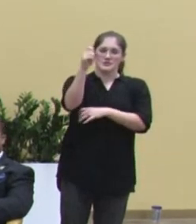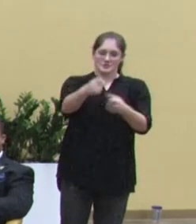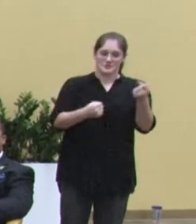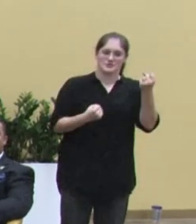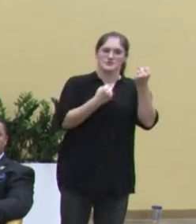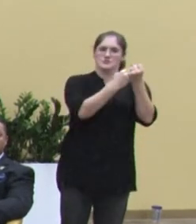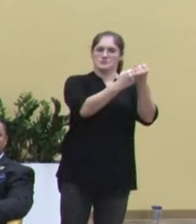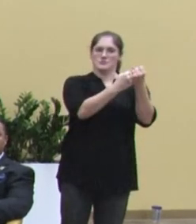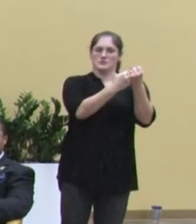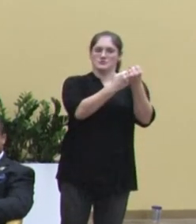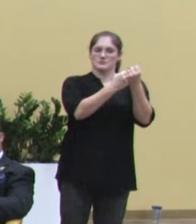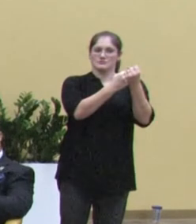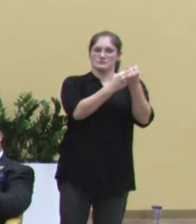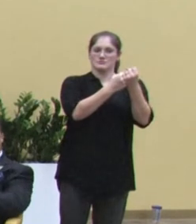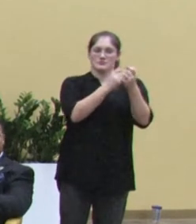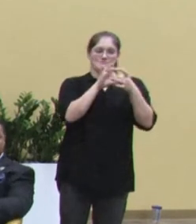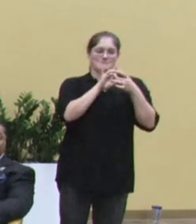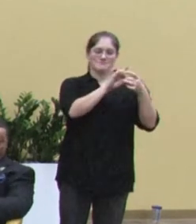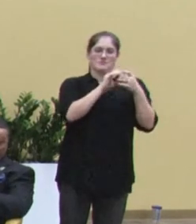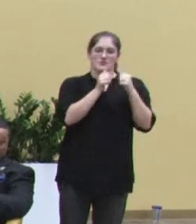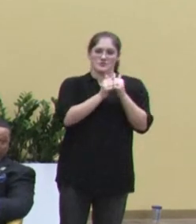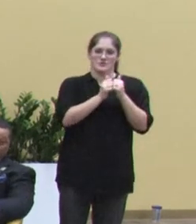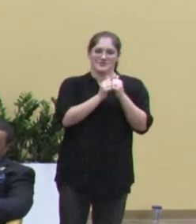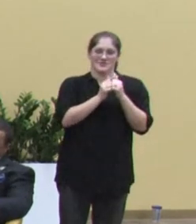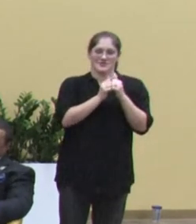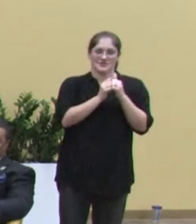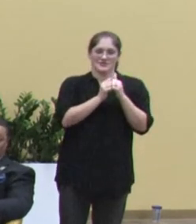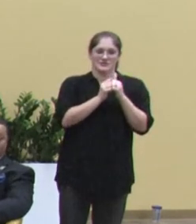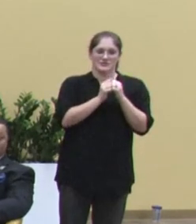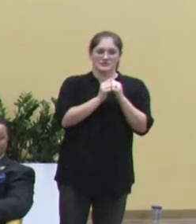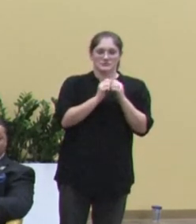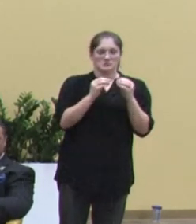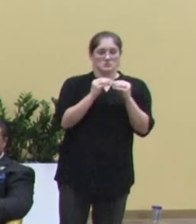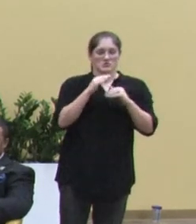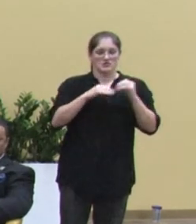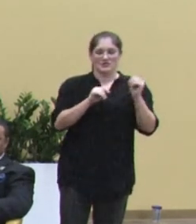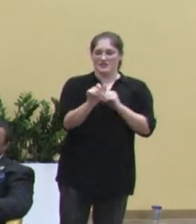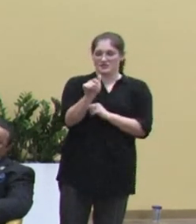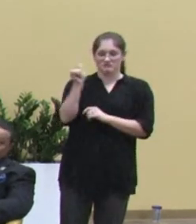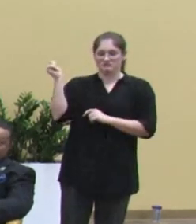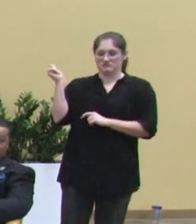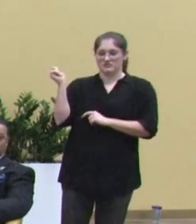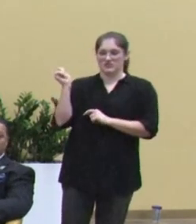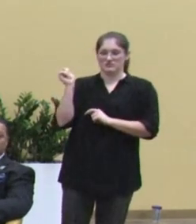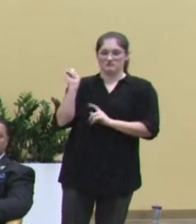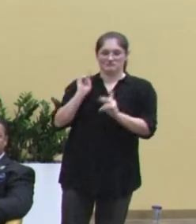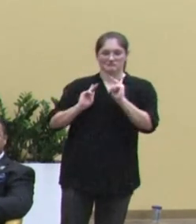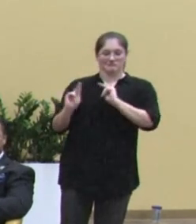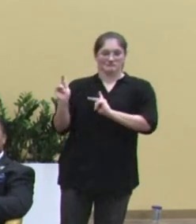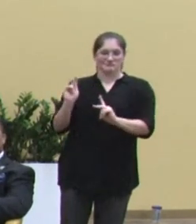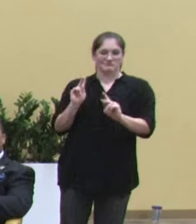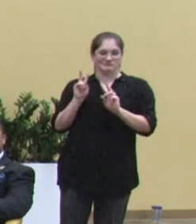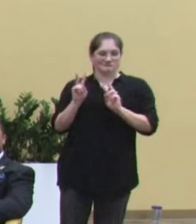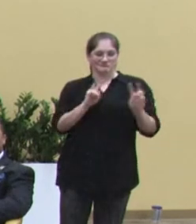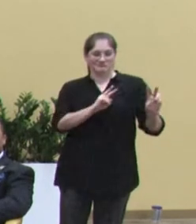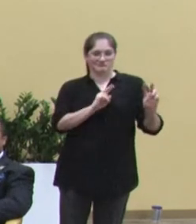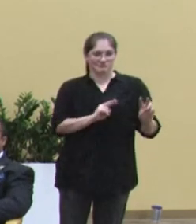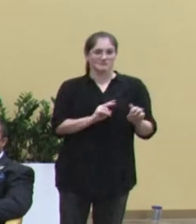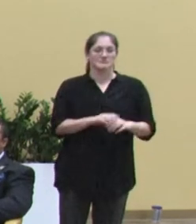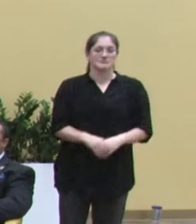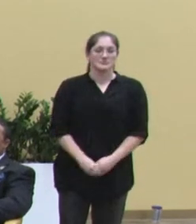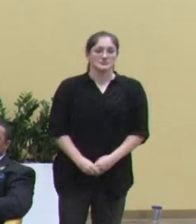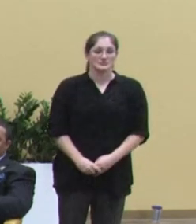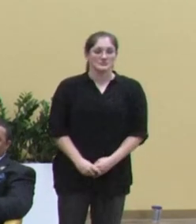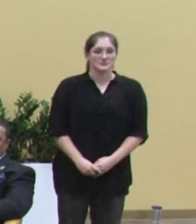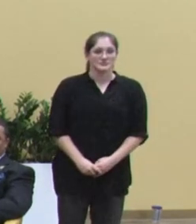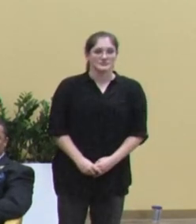and actually align with versus a lot of the other things that we see. We know as Black for Loom, this is something that he would get